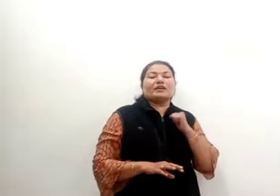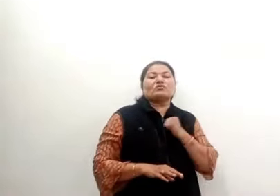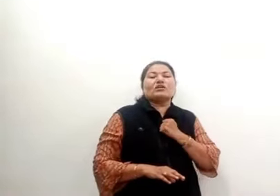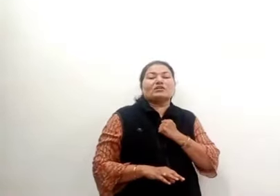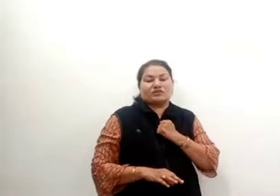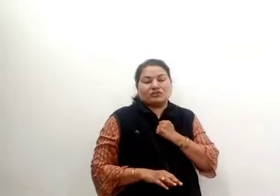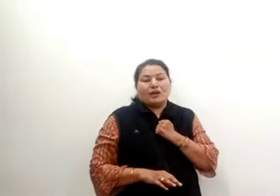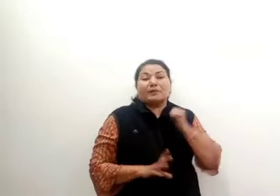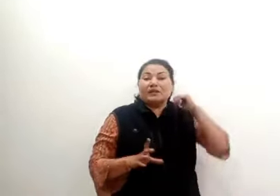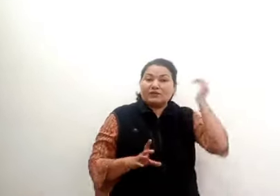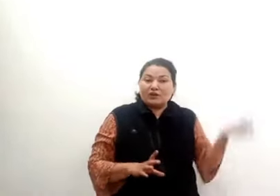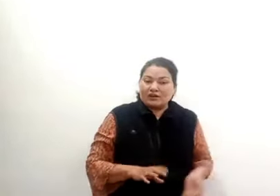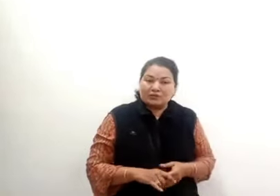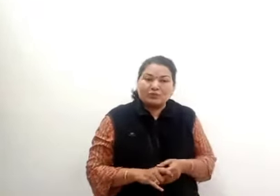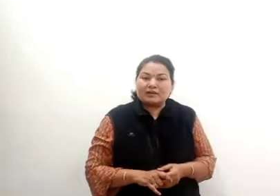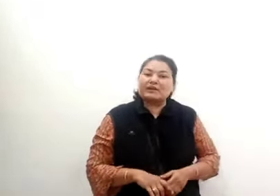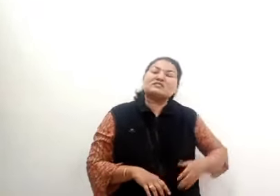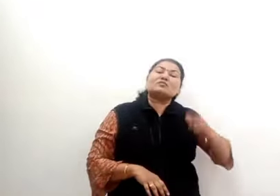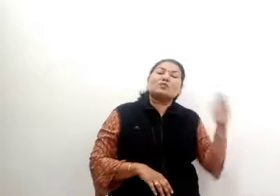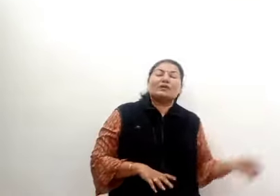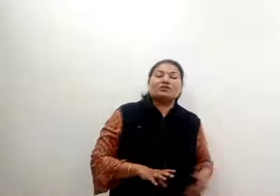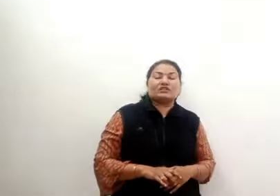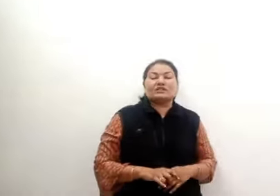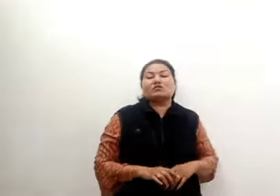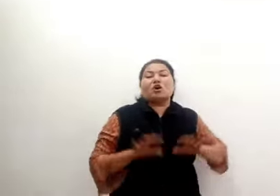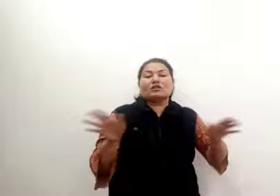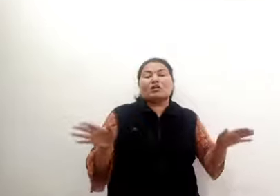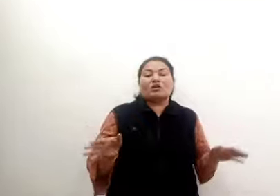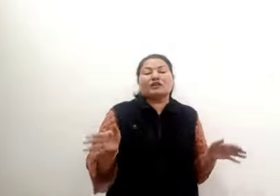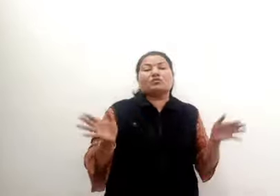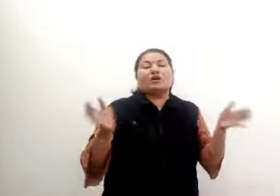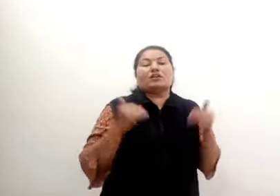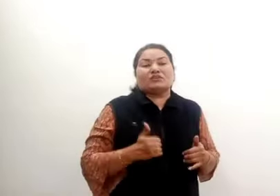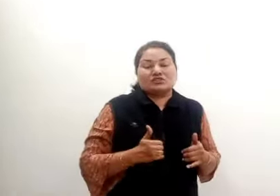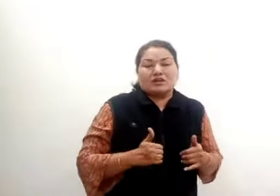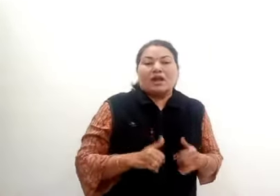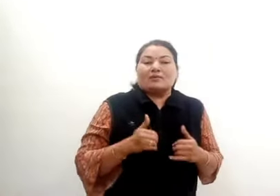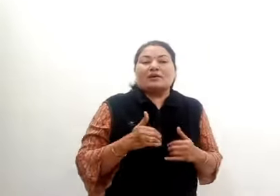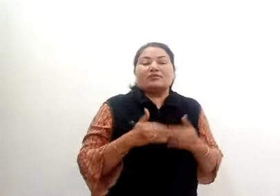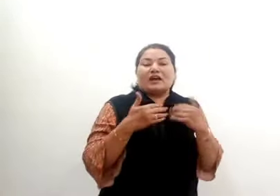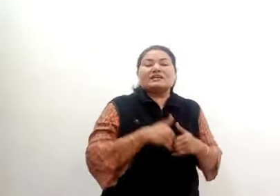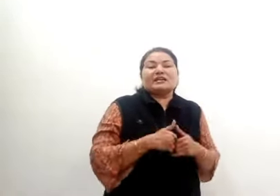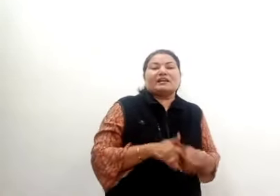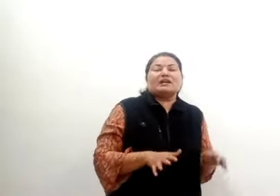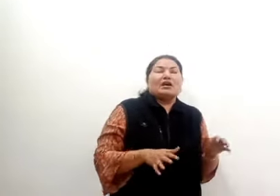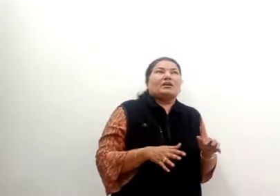to our wish. But involuntary movement, it is the movement which is not according to our wish. We can't say that